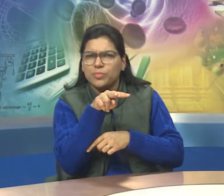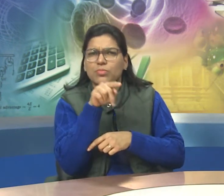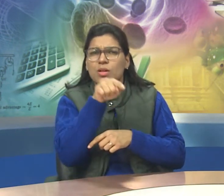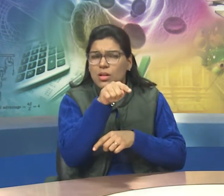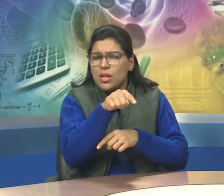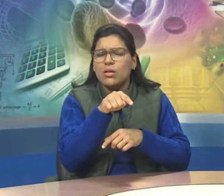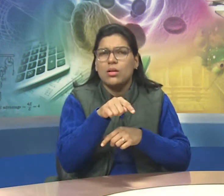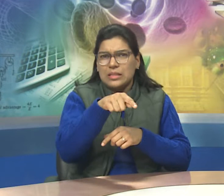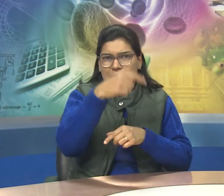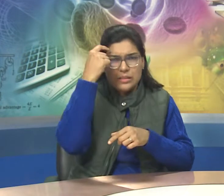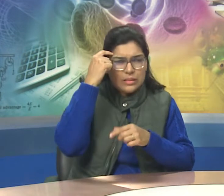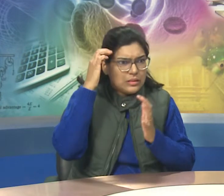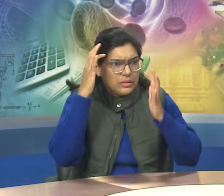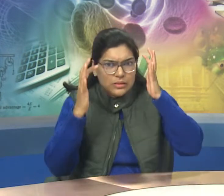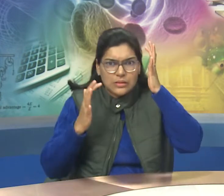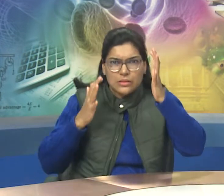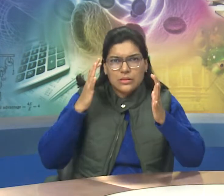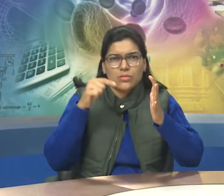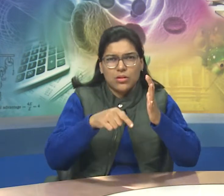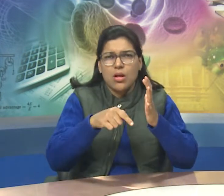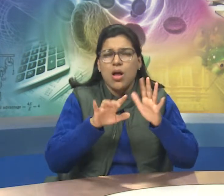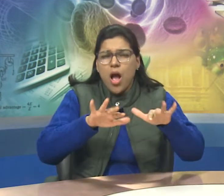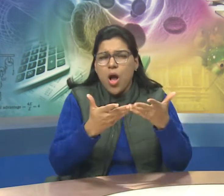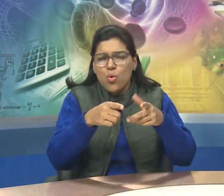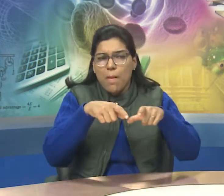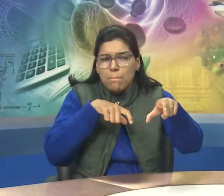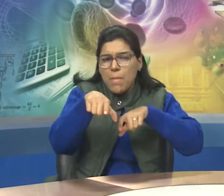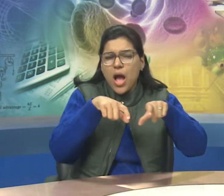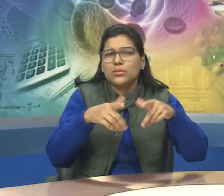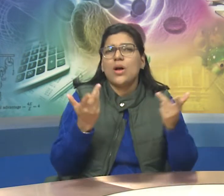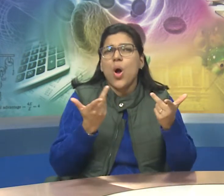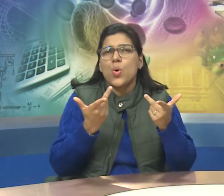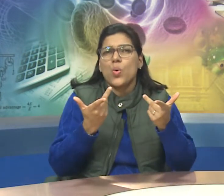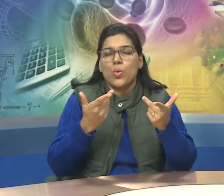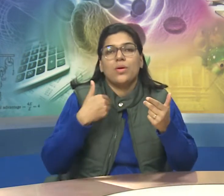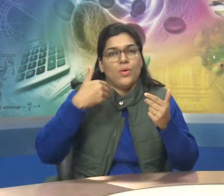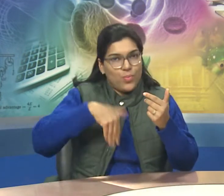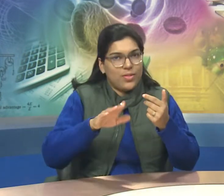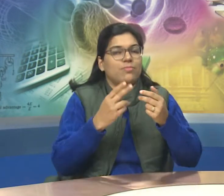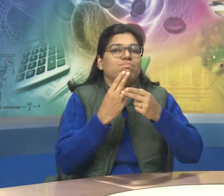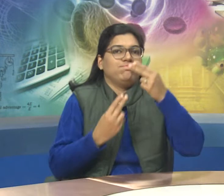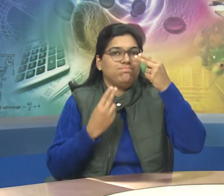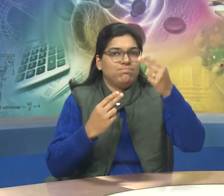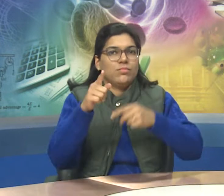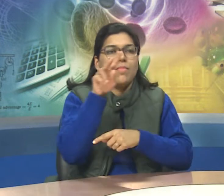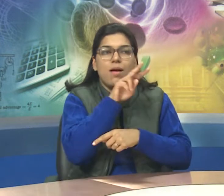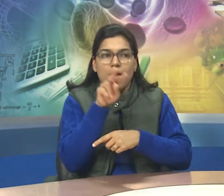Let us read and find out author's view on stress and how